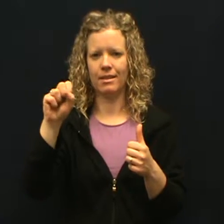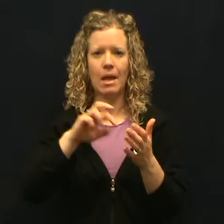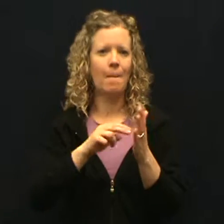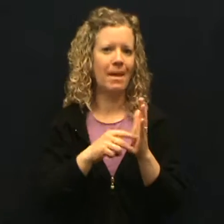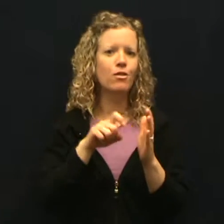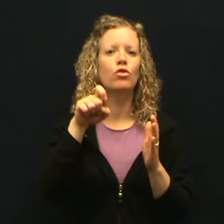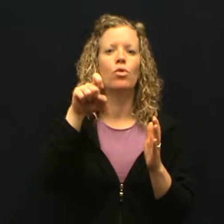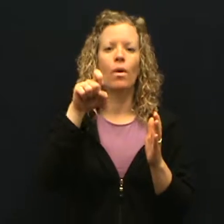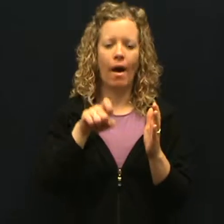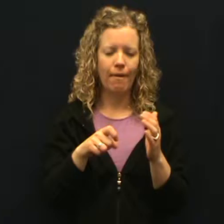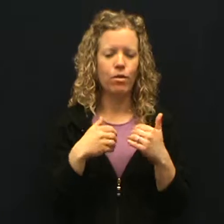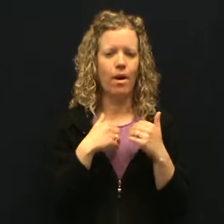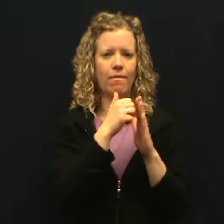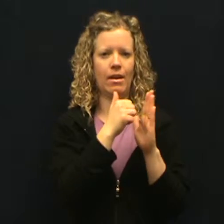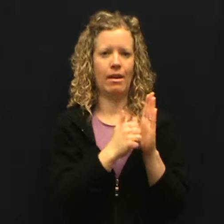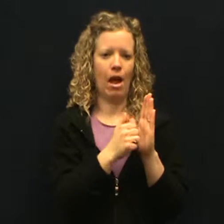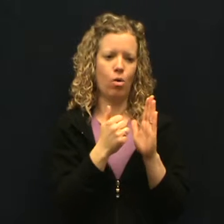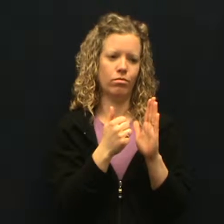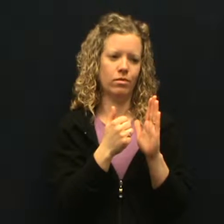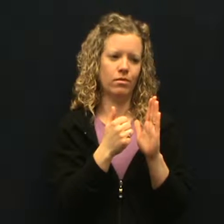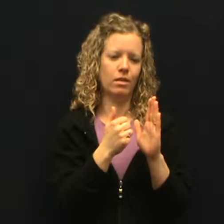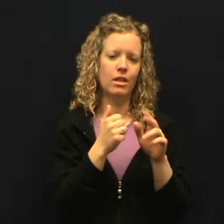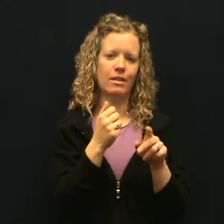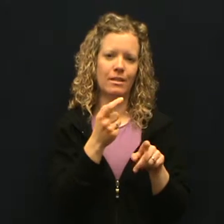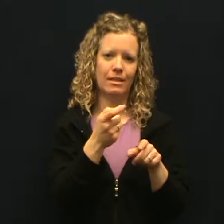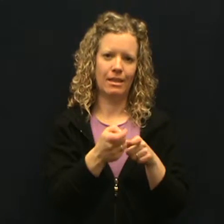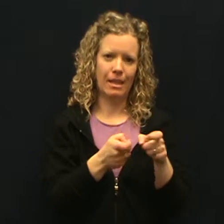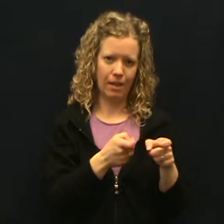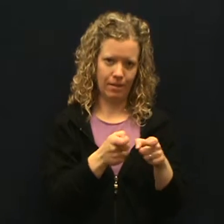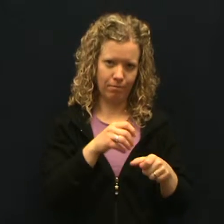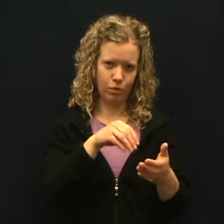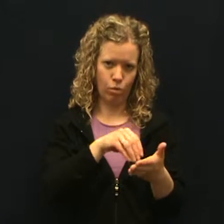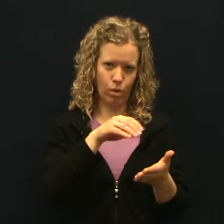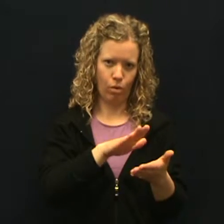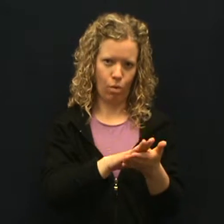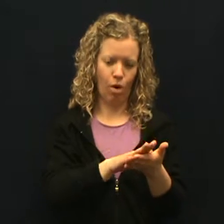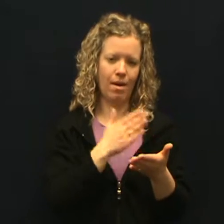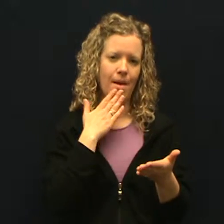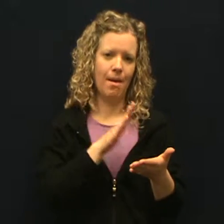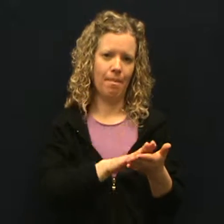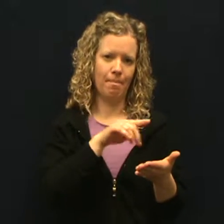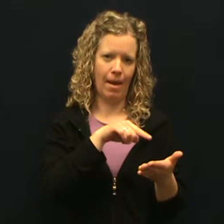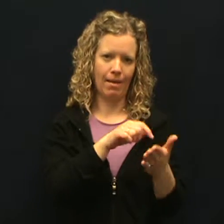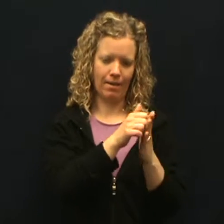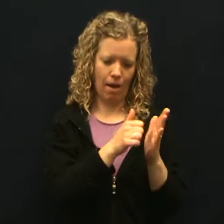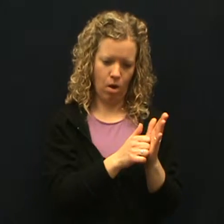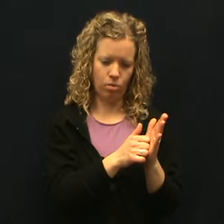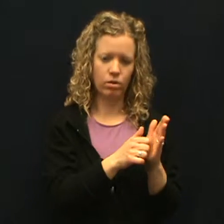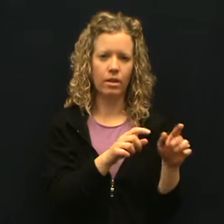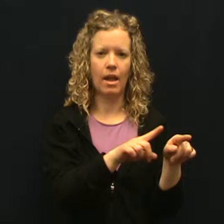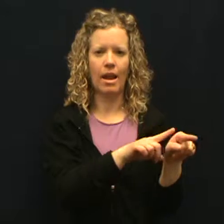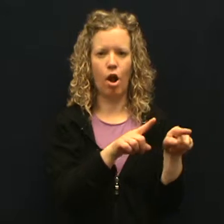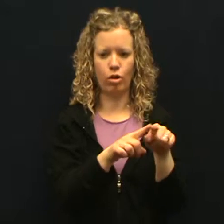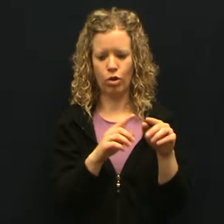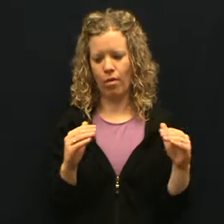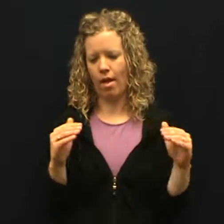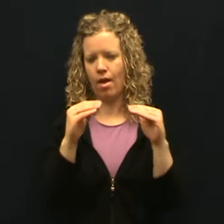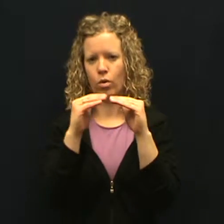accounts based on the estimate of the amount of bad debts you're going to have, and then of course record the corresponding bad debt expense. Then the